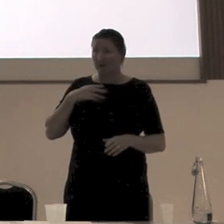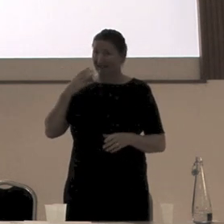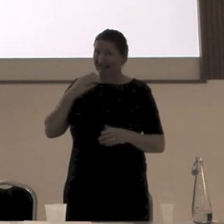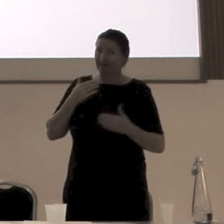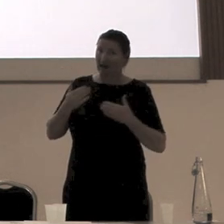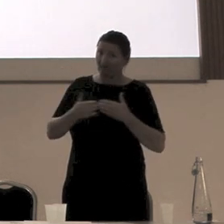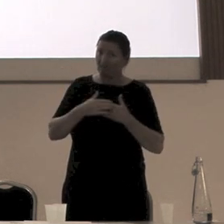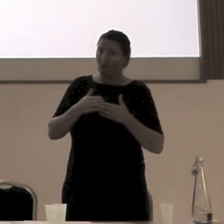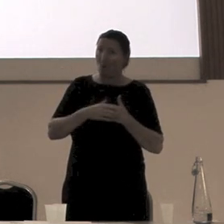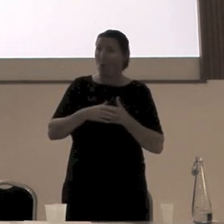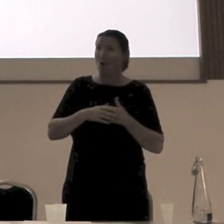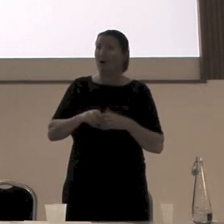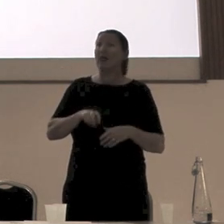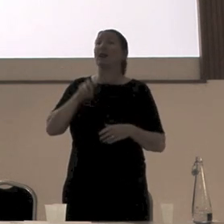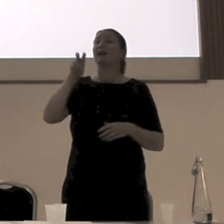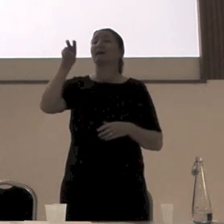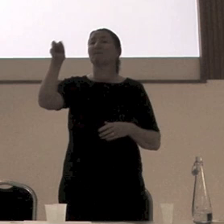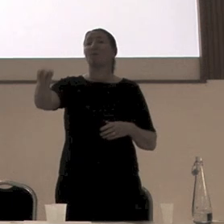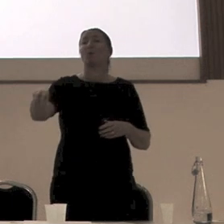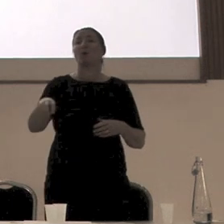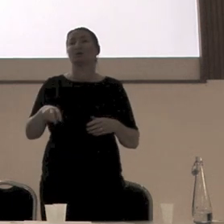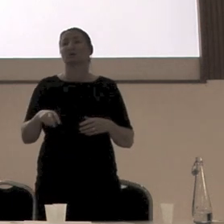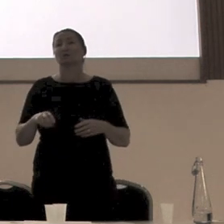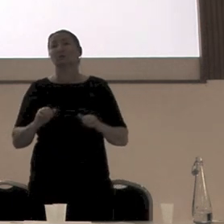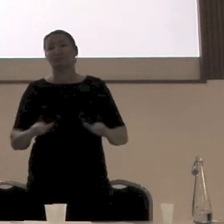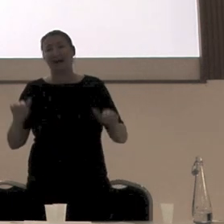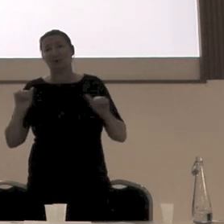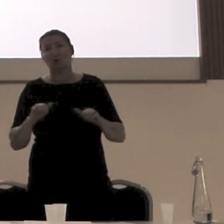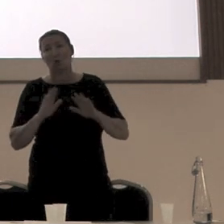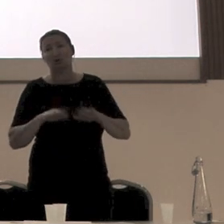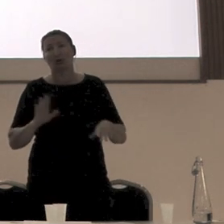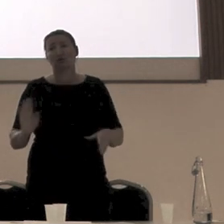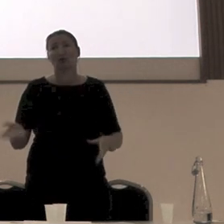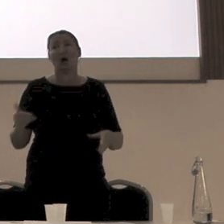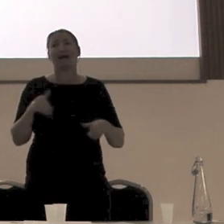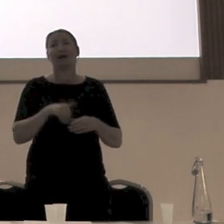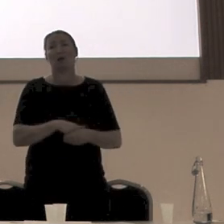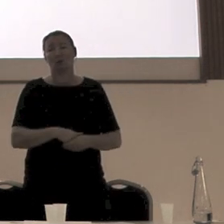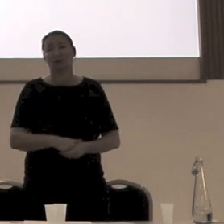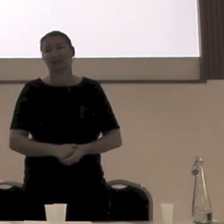forward now so that all children are included and can become